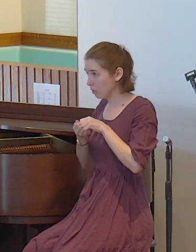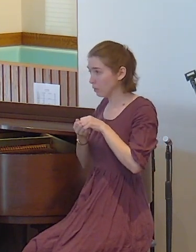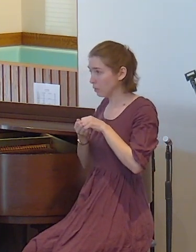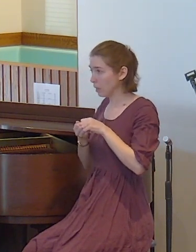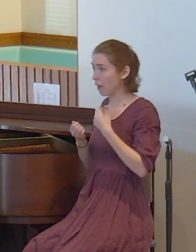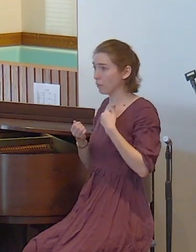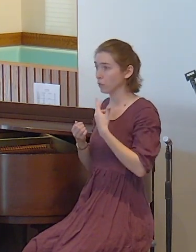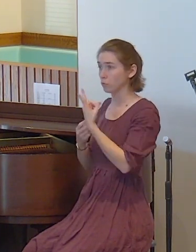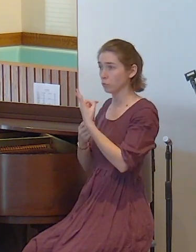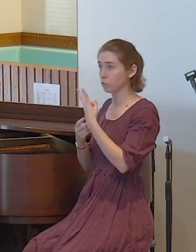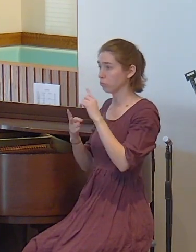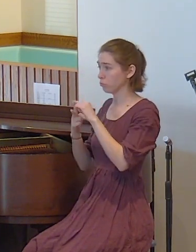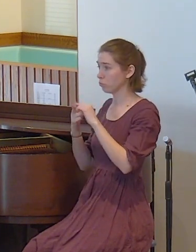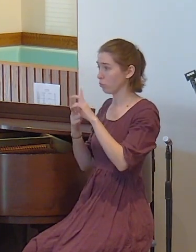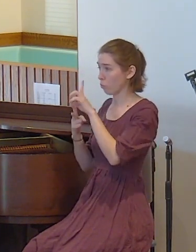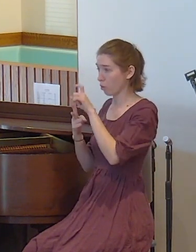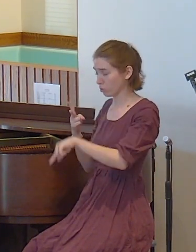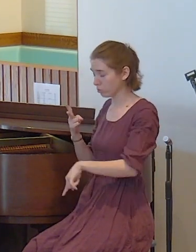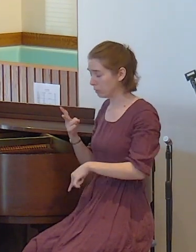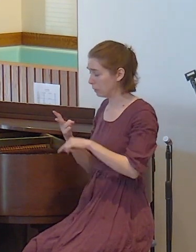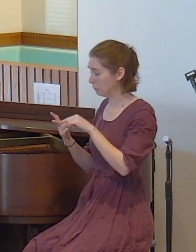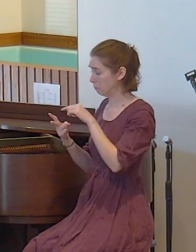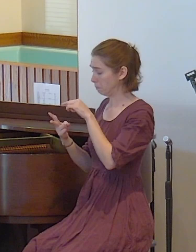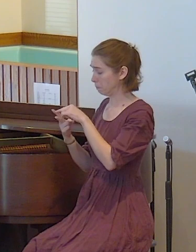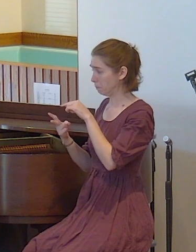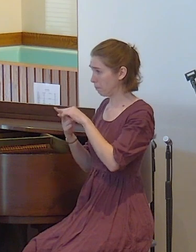And he had two big questions.